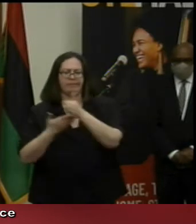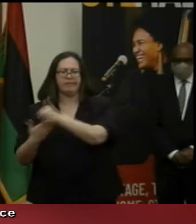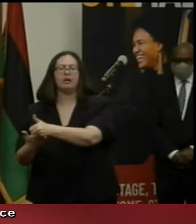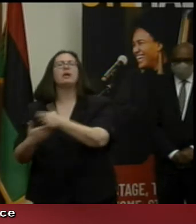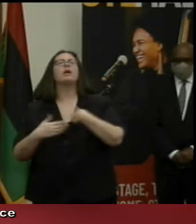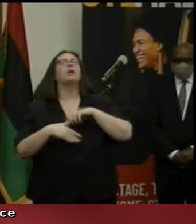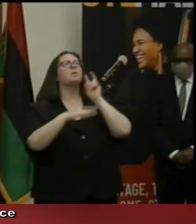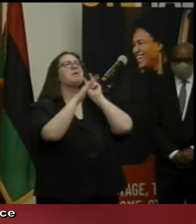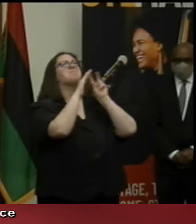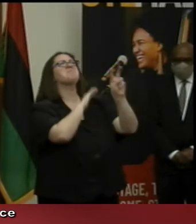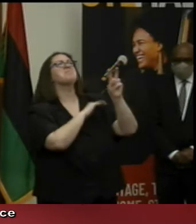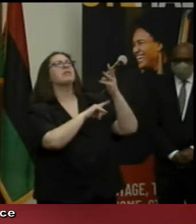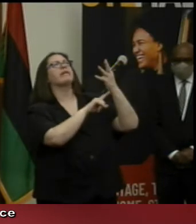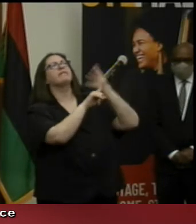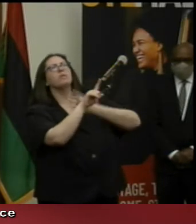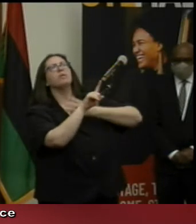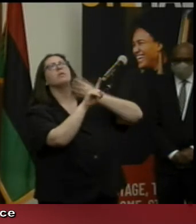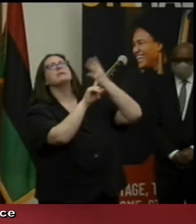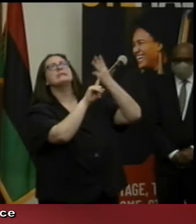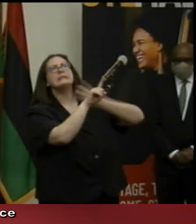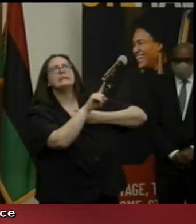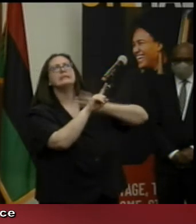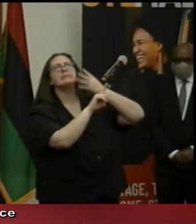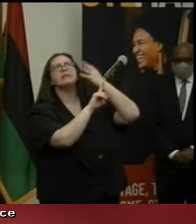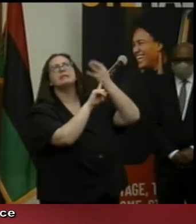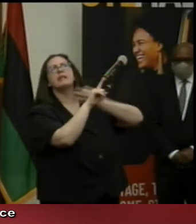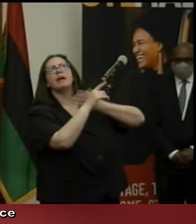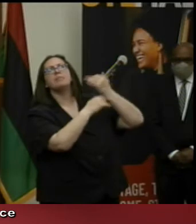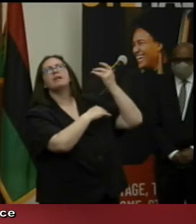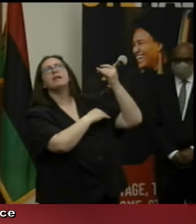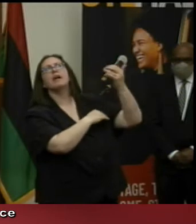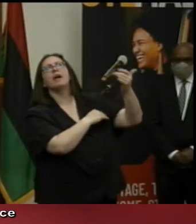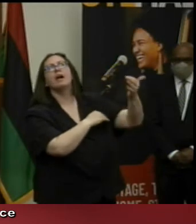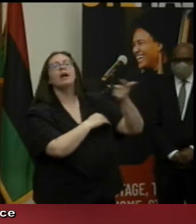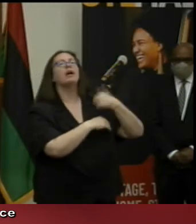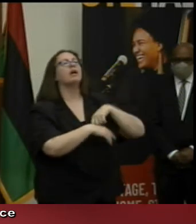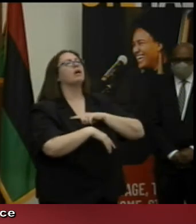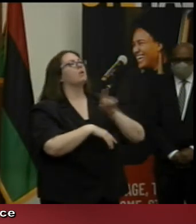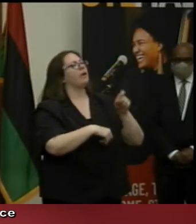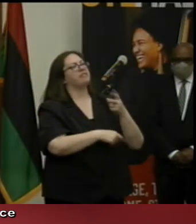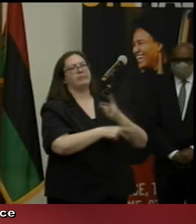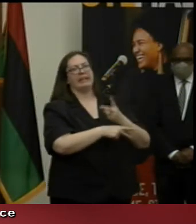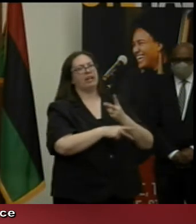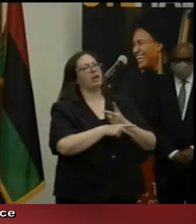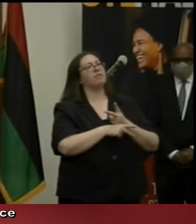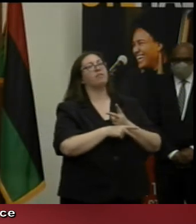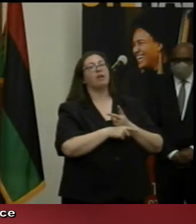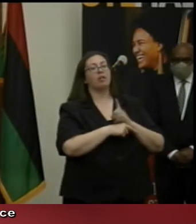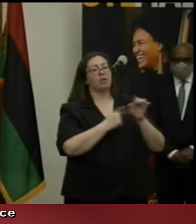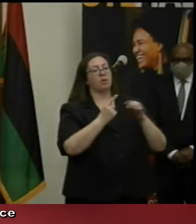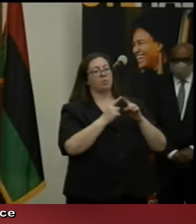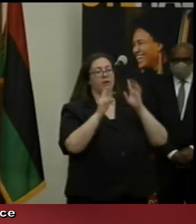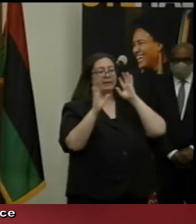months, 9 months down the line, we have to be careful about how we lift certain mitigation strategies. Lifting these